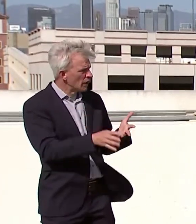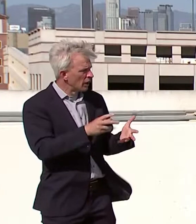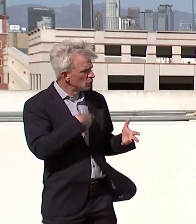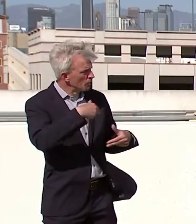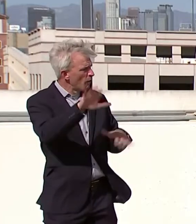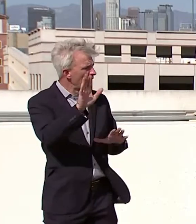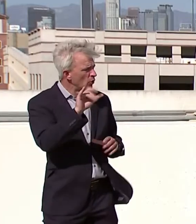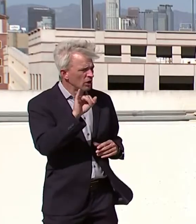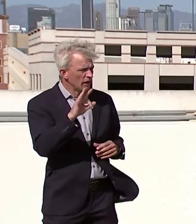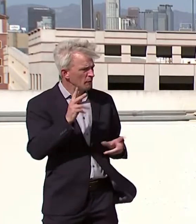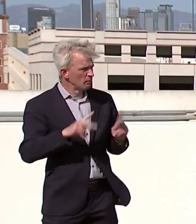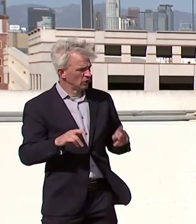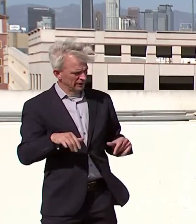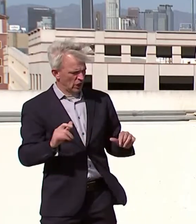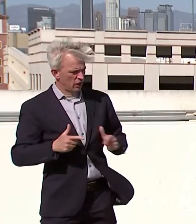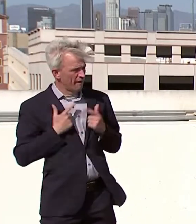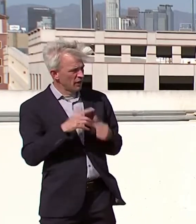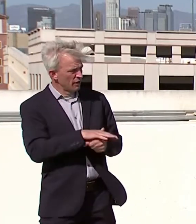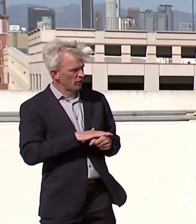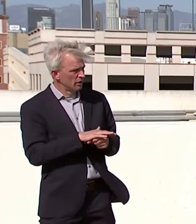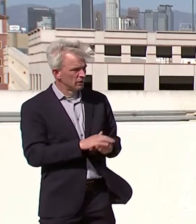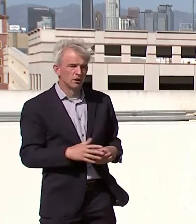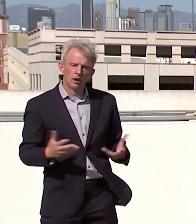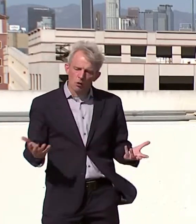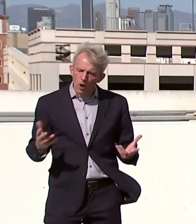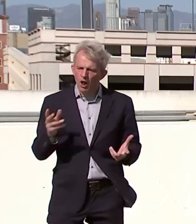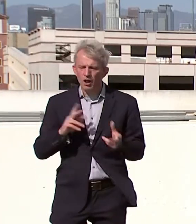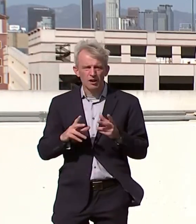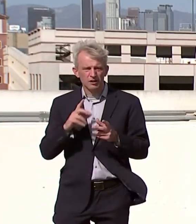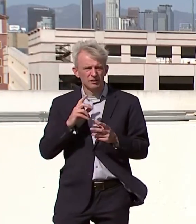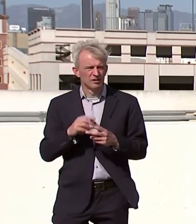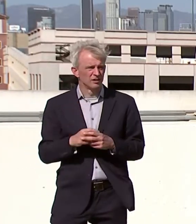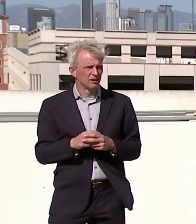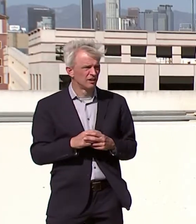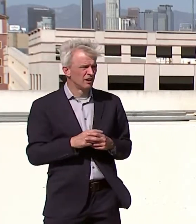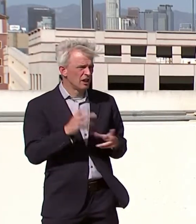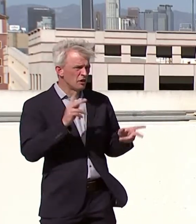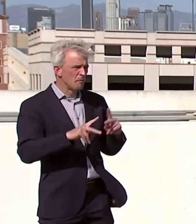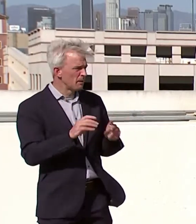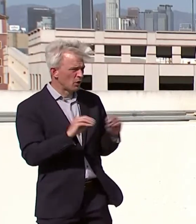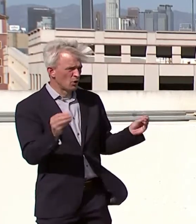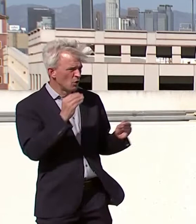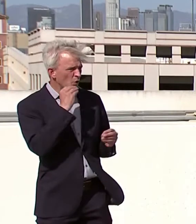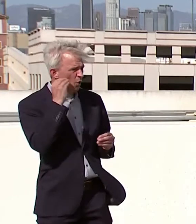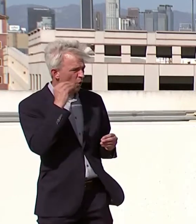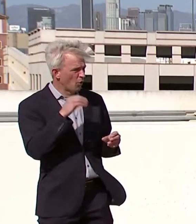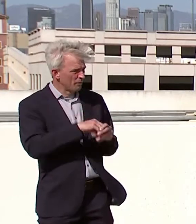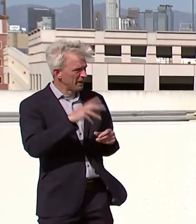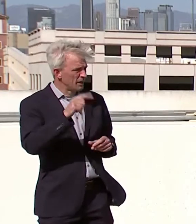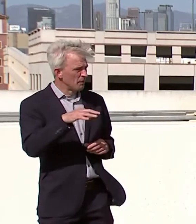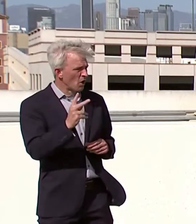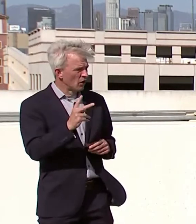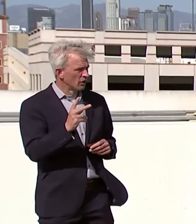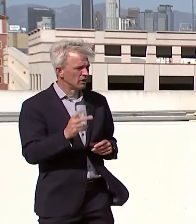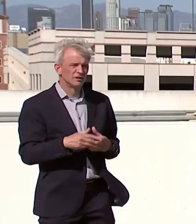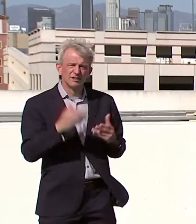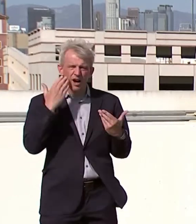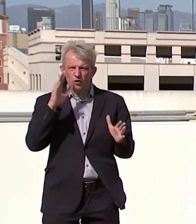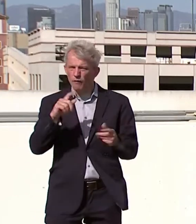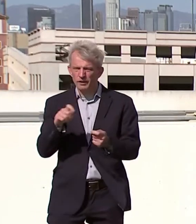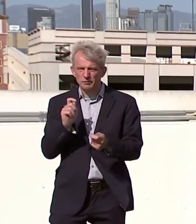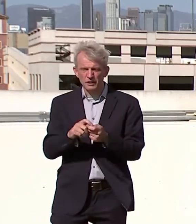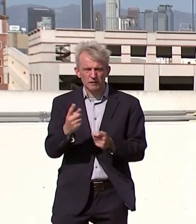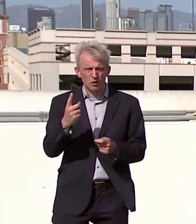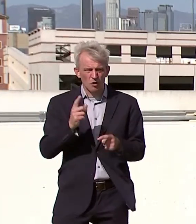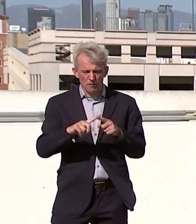the area? Well, there's people who live all around the area. People who are homeless who are living in the park specifically. I don't know if there's a specific one, but obviously the